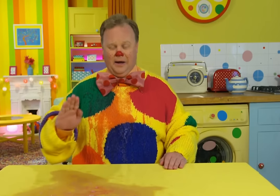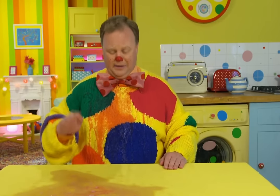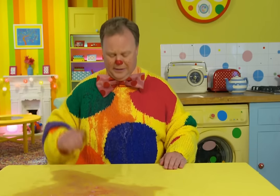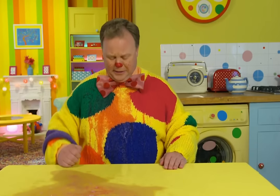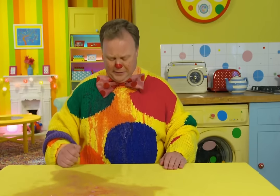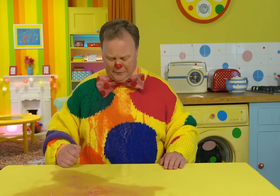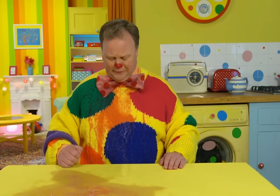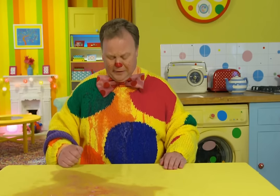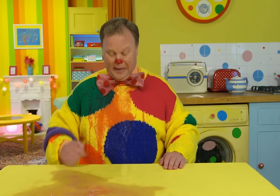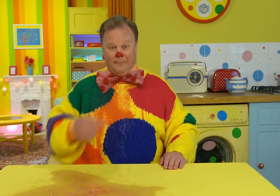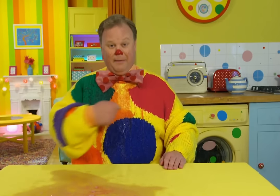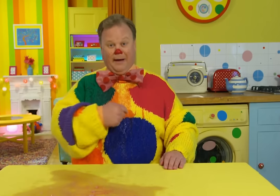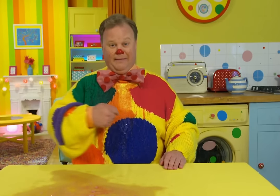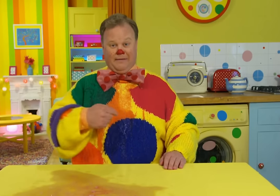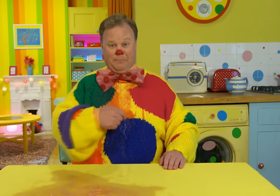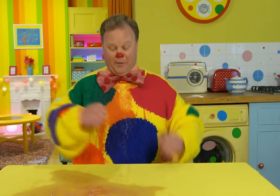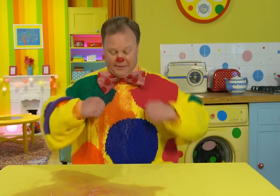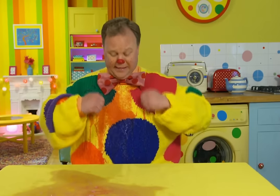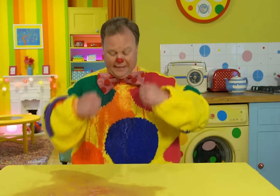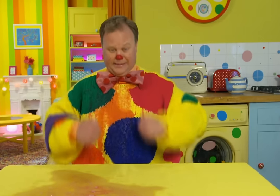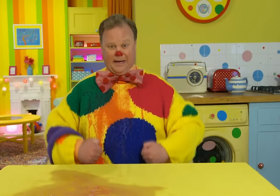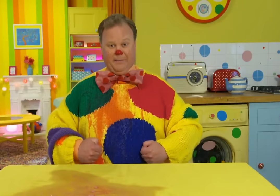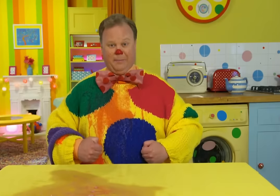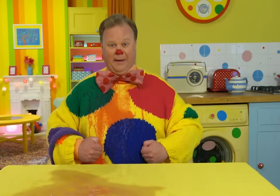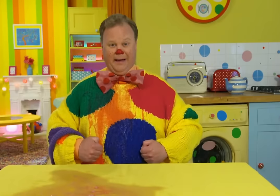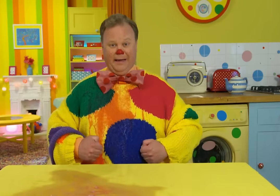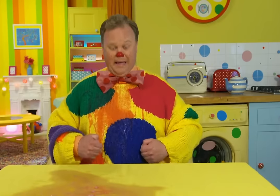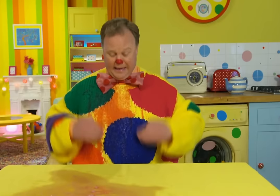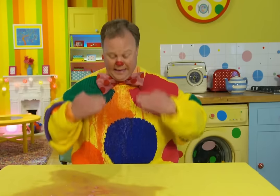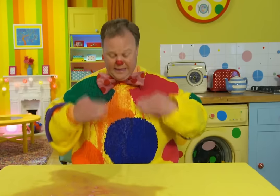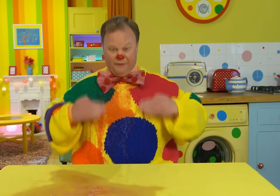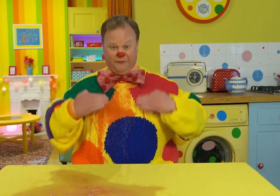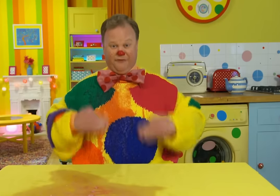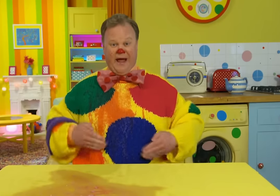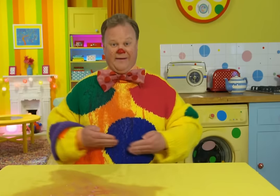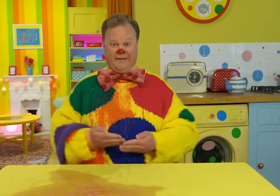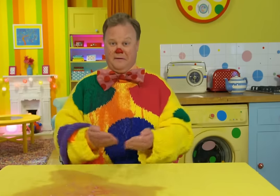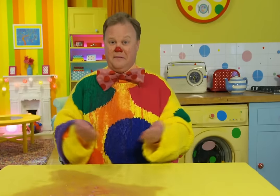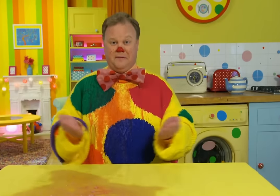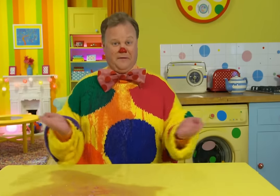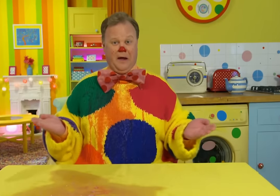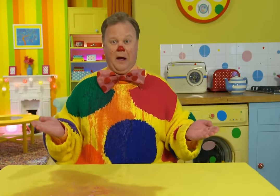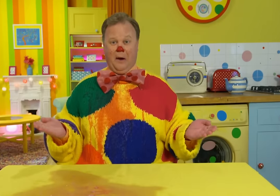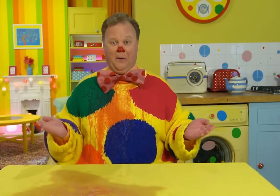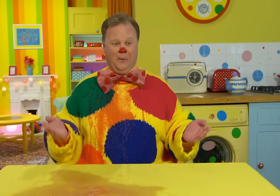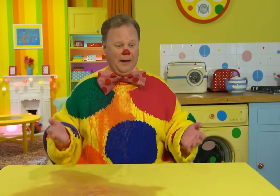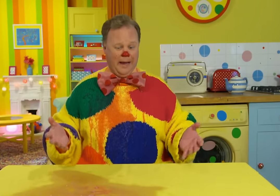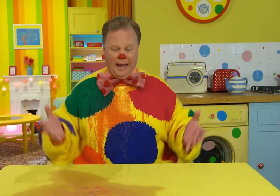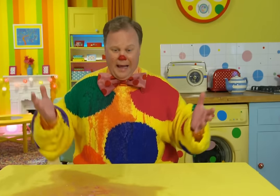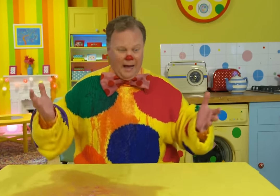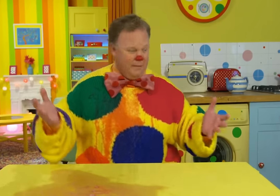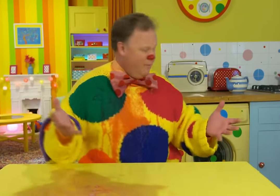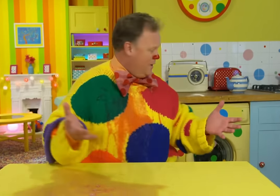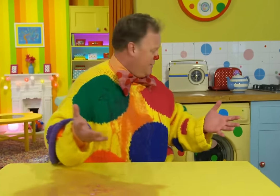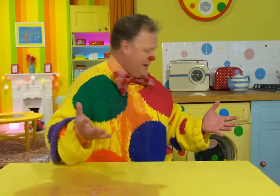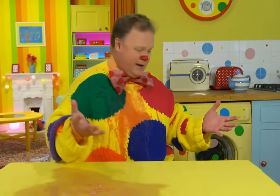can't use my spotty jumper in the fashion show. I mean, what am I going